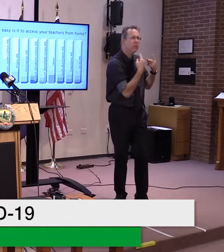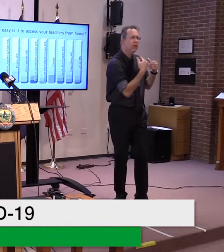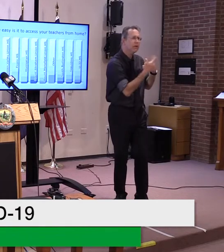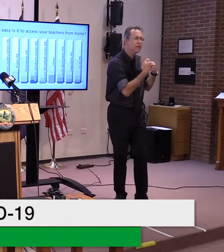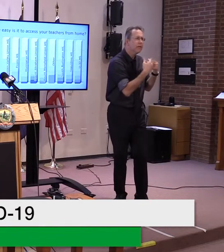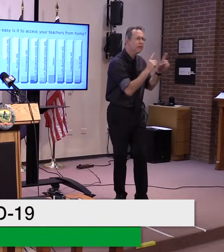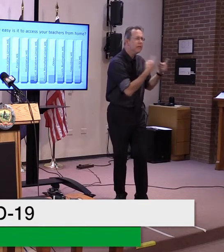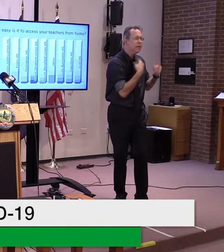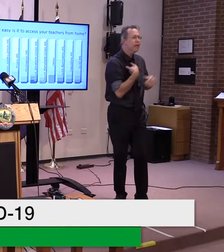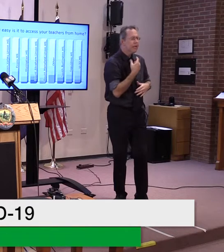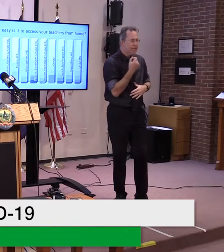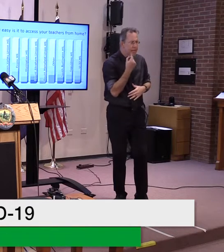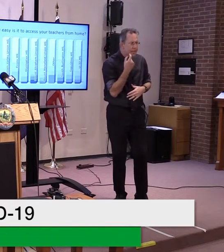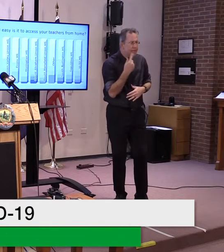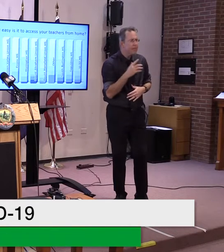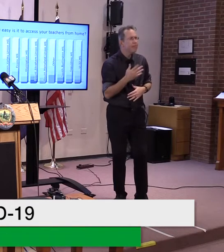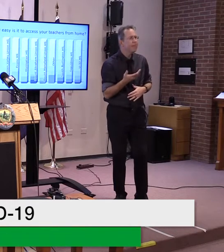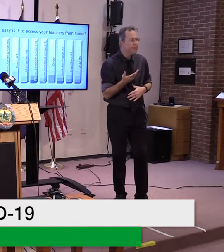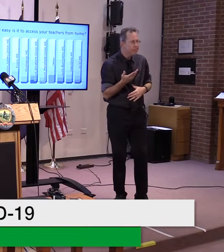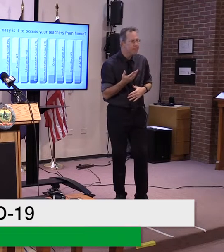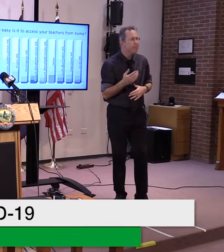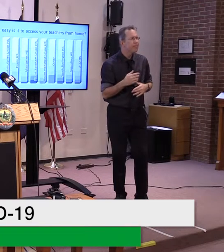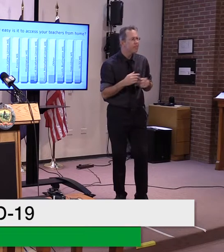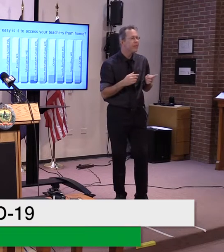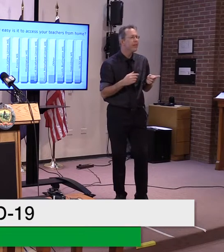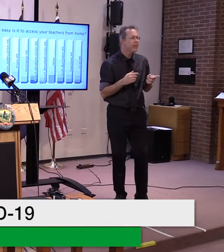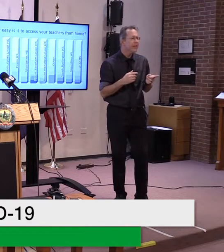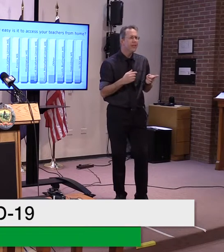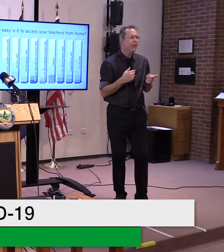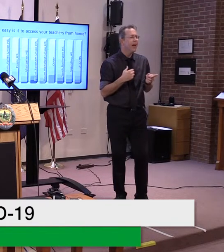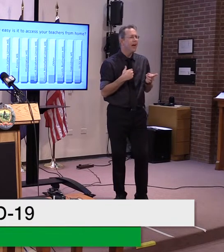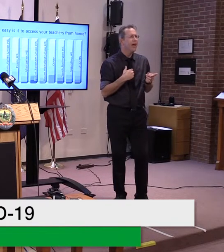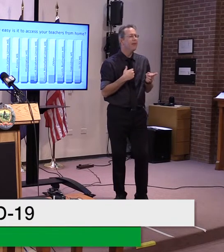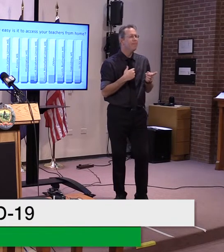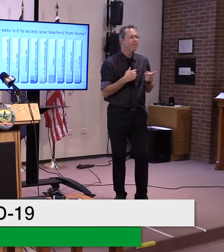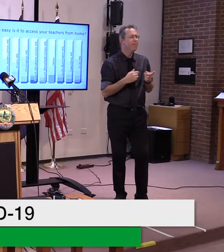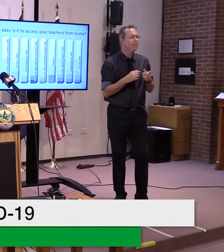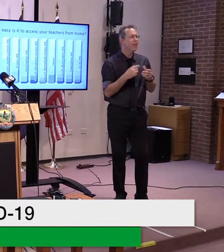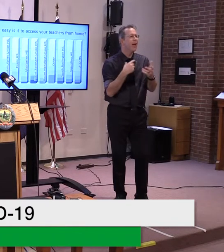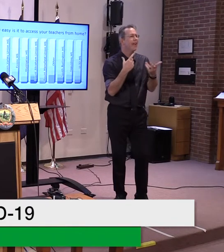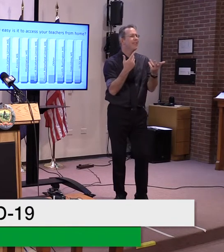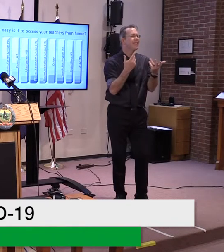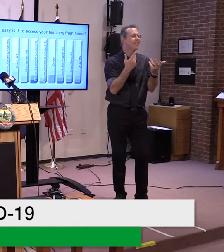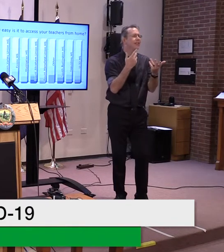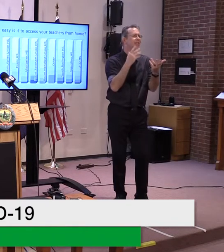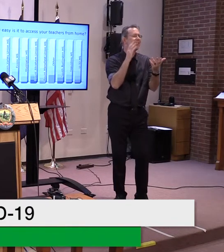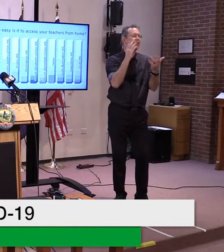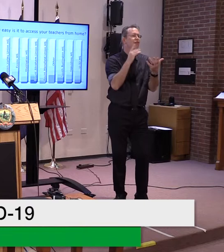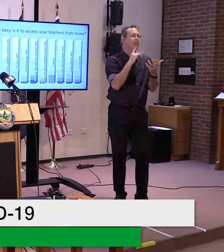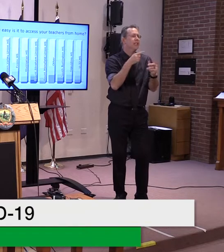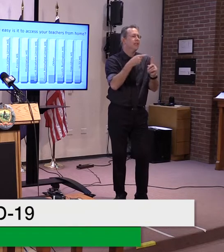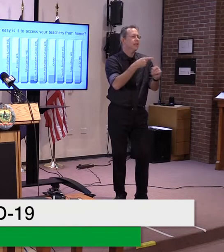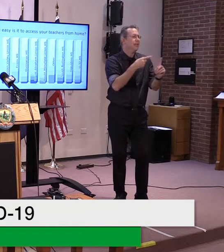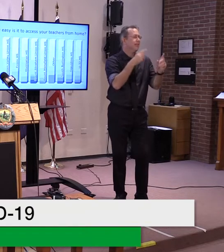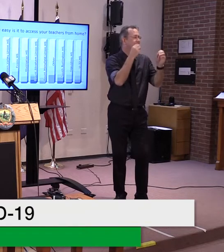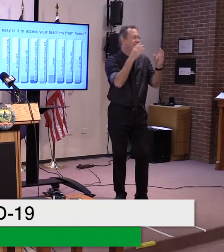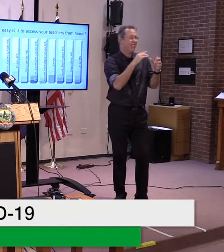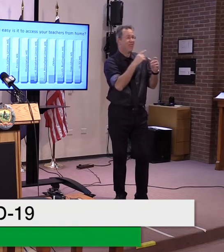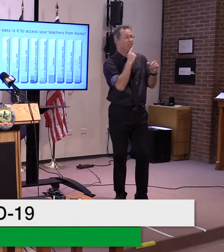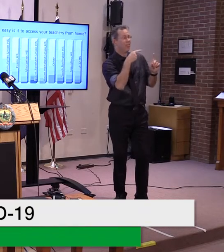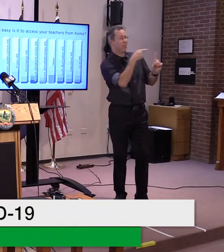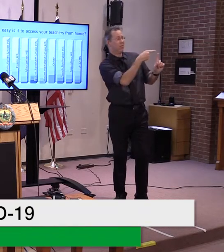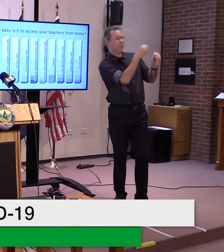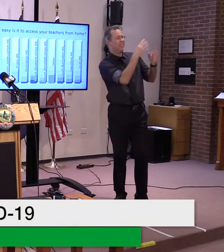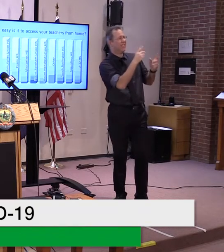that being like crazy that um they have to figure this all out and do and we were trying to figure out all of